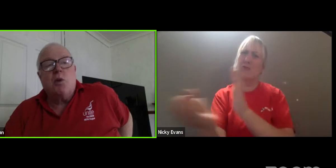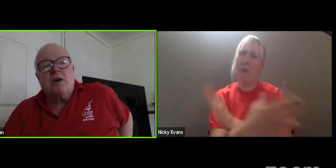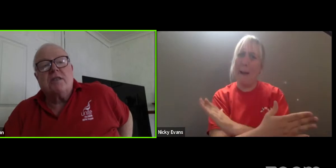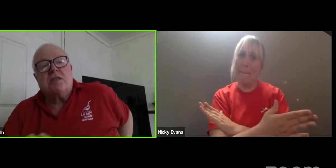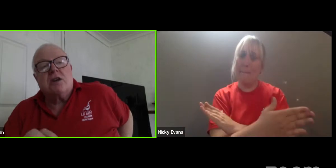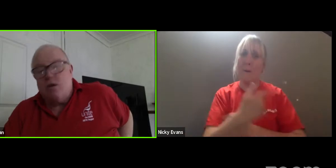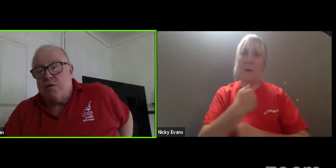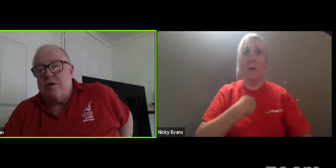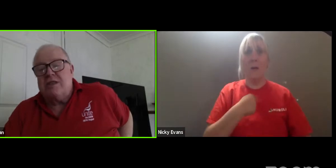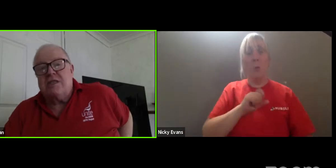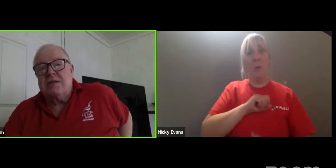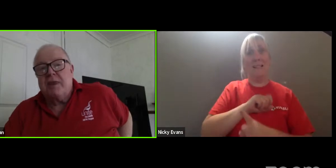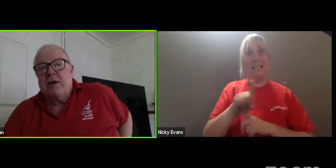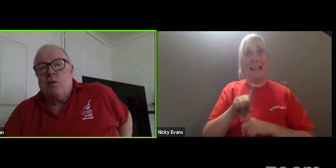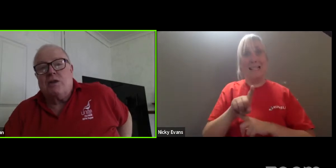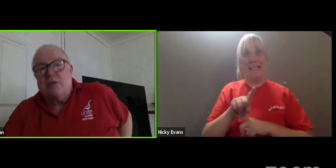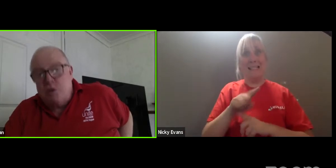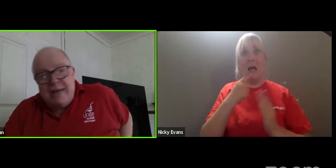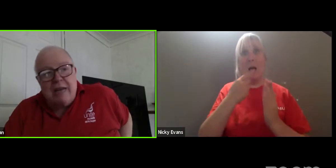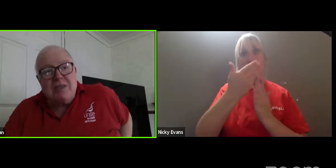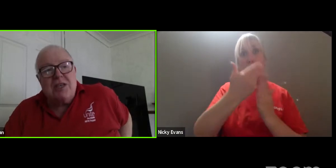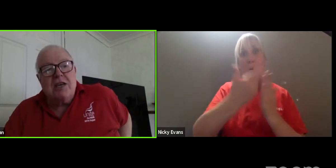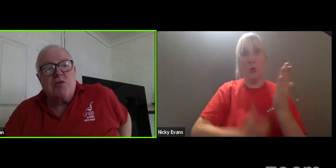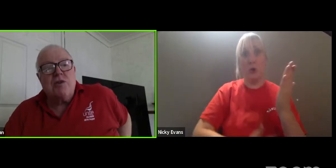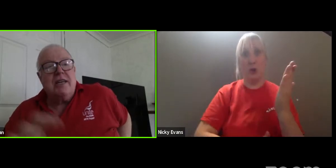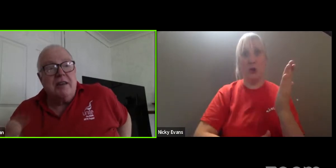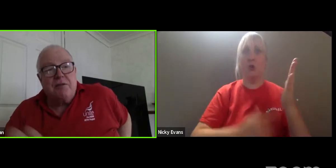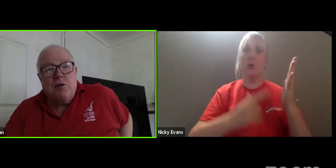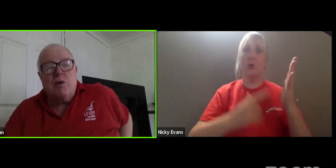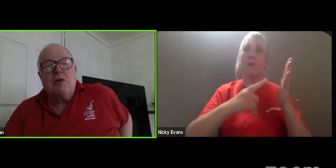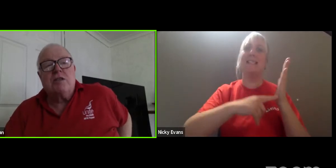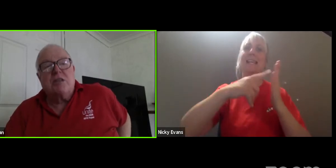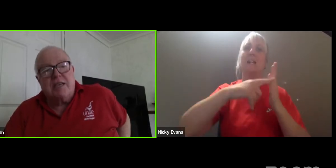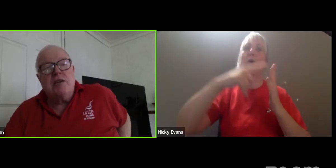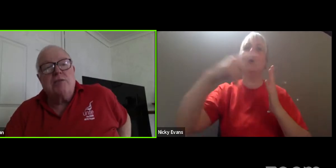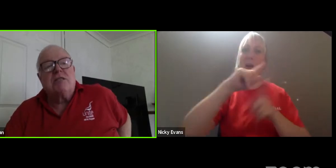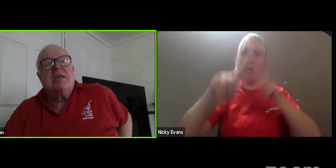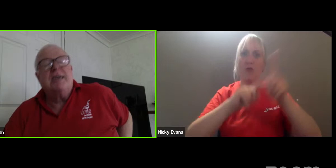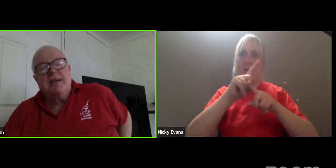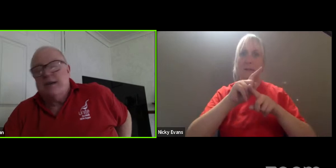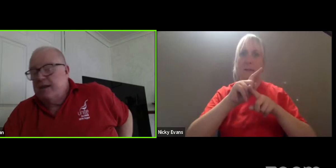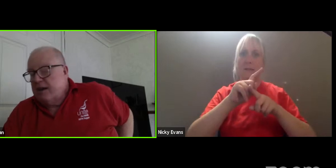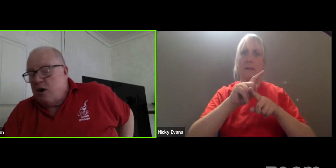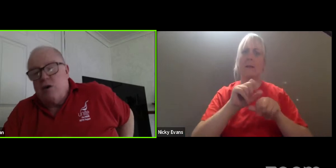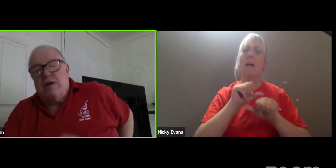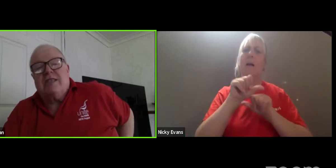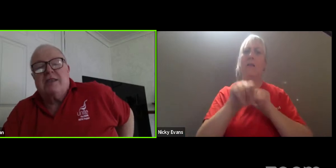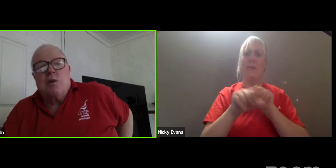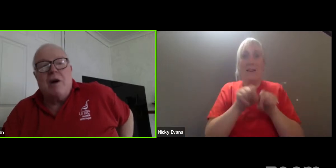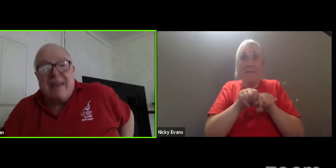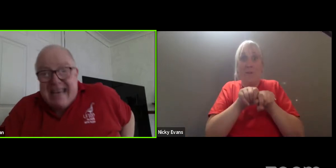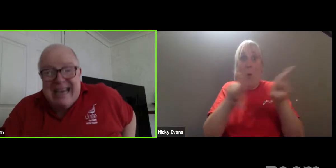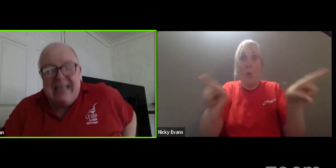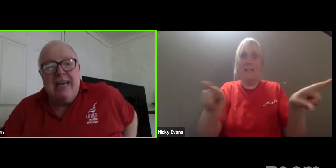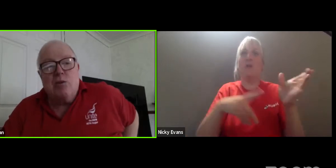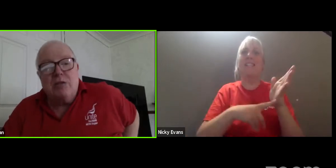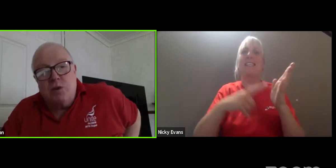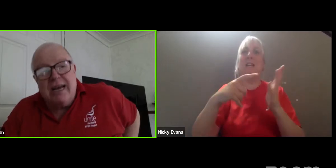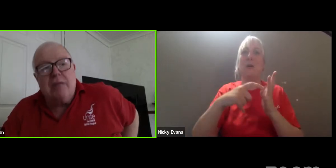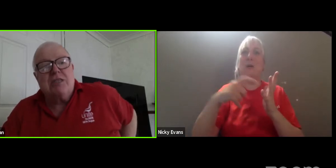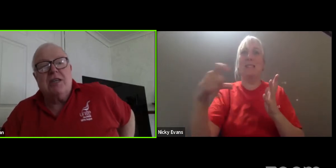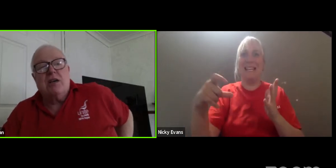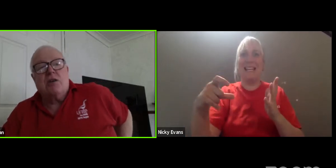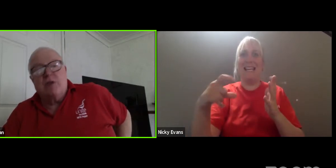Disabled Workers Conference, which was unanimously agreed, and then forward on to the TUC Congress, where again, it